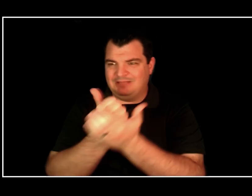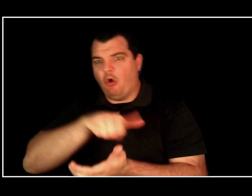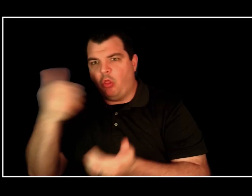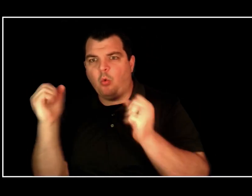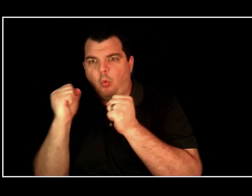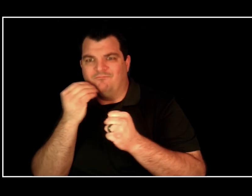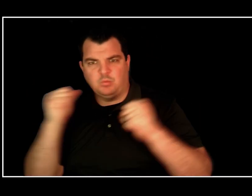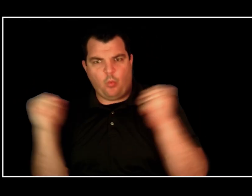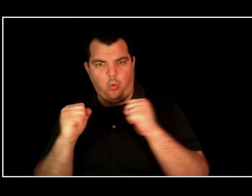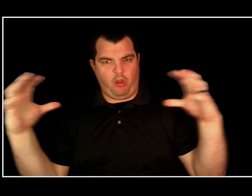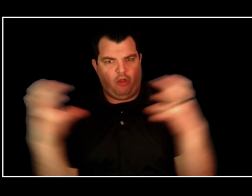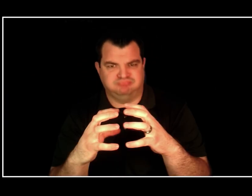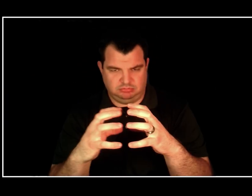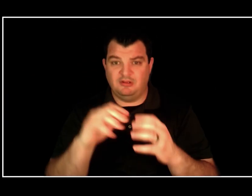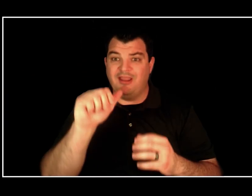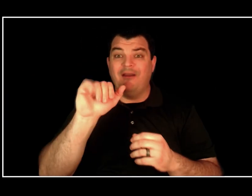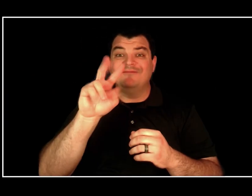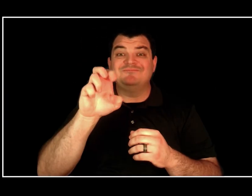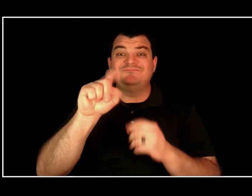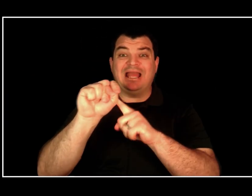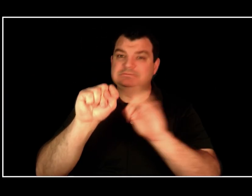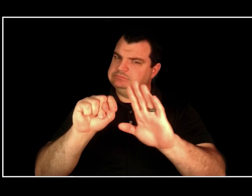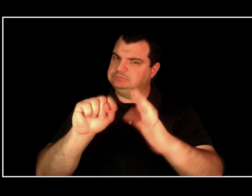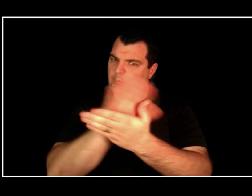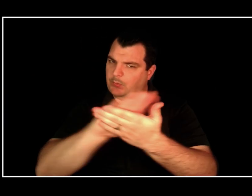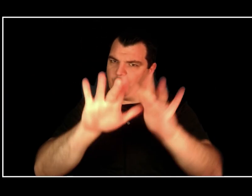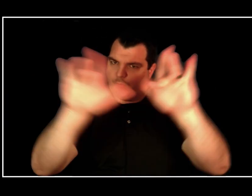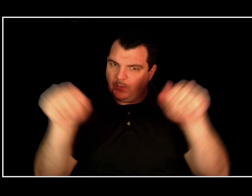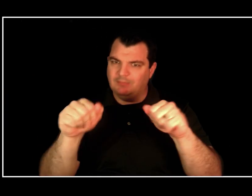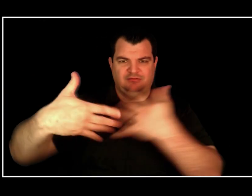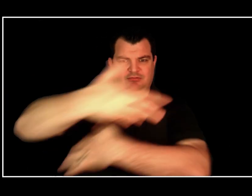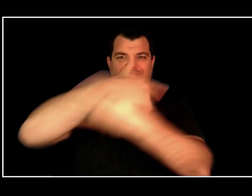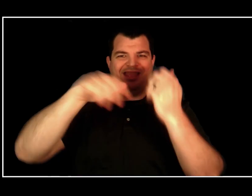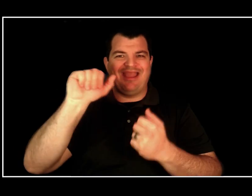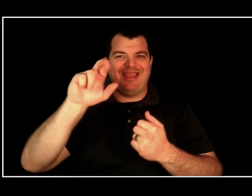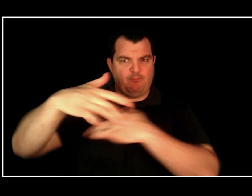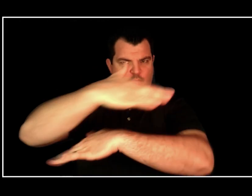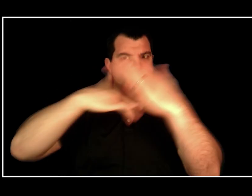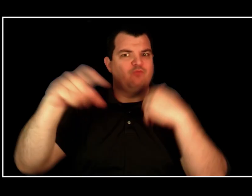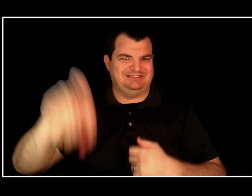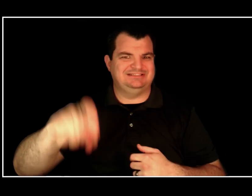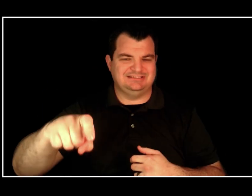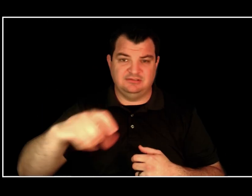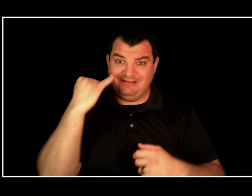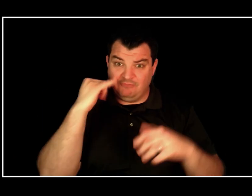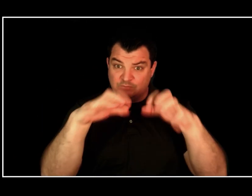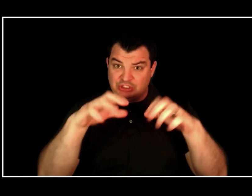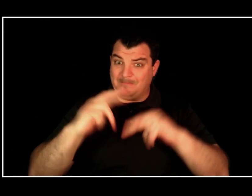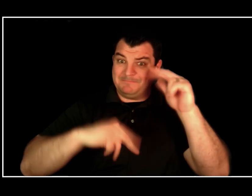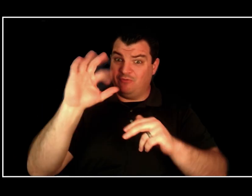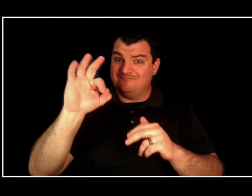cold, but do not block the air vents inside. Air needs to move around. If you have a freezer that builds